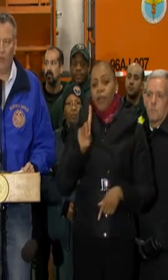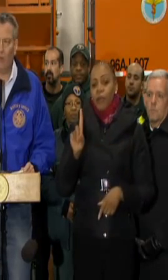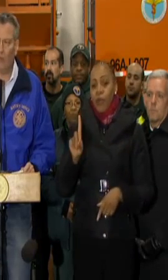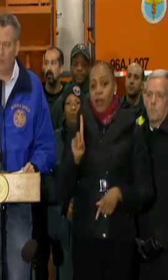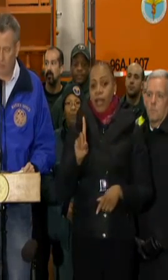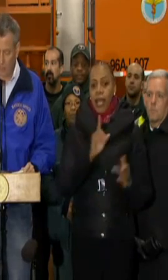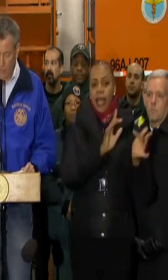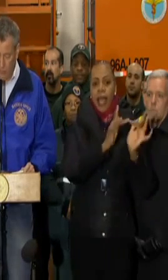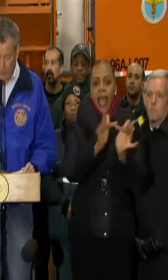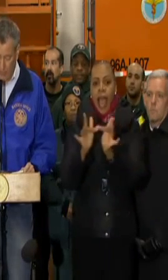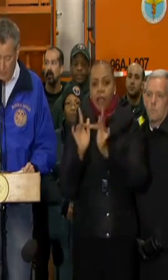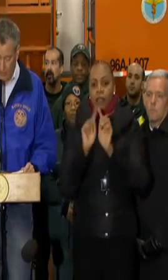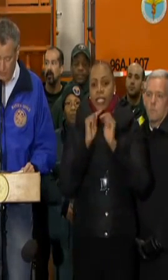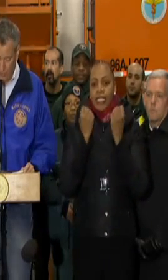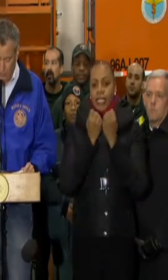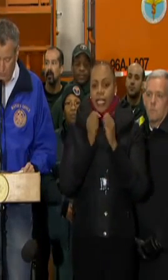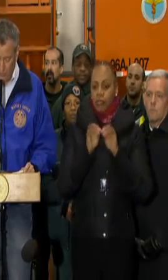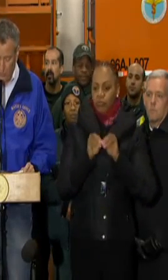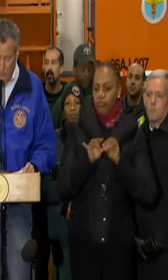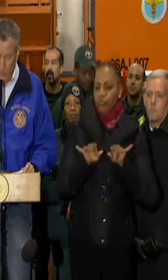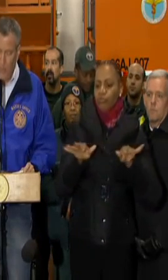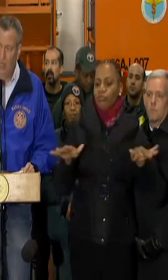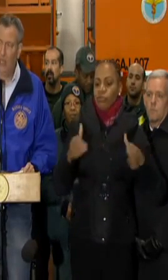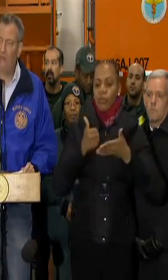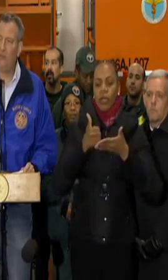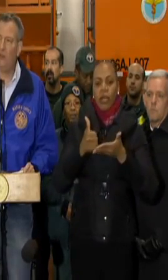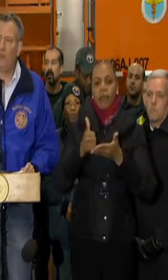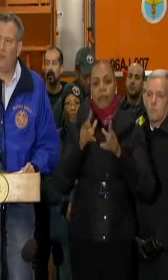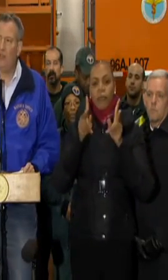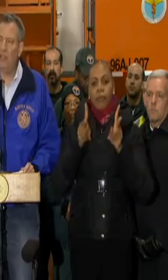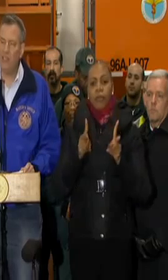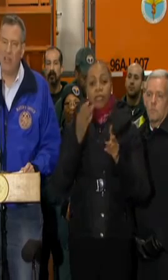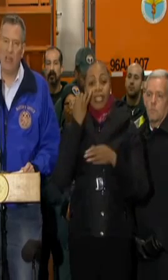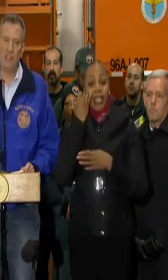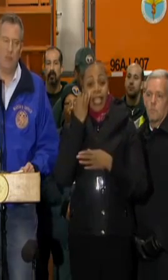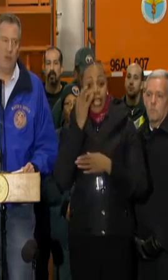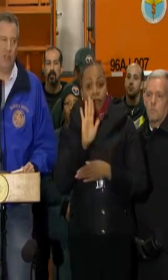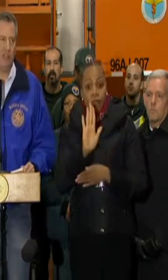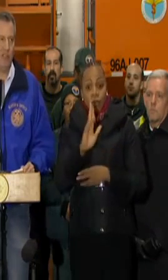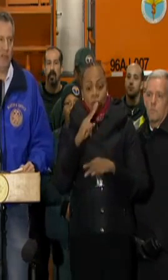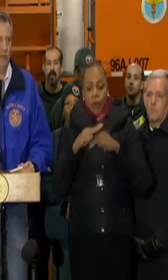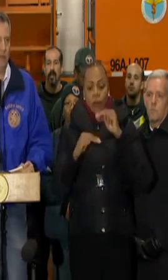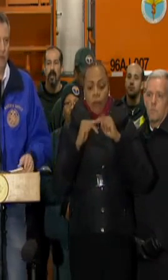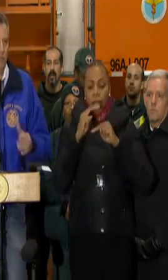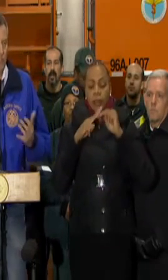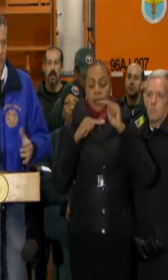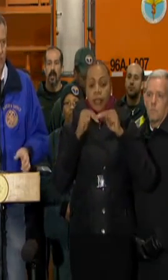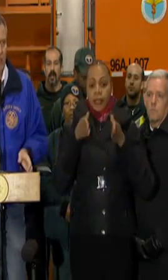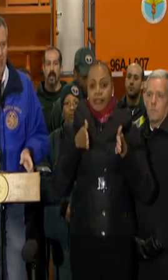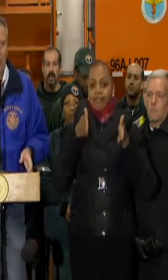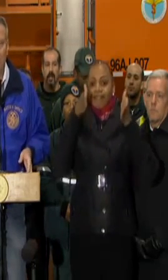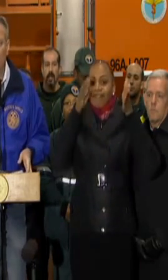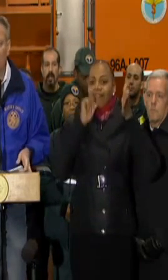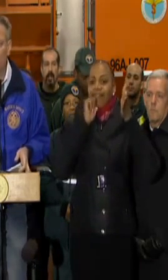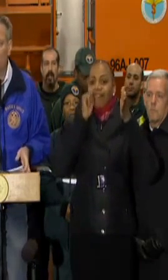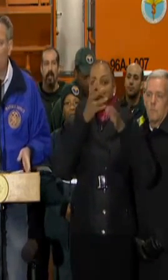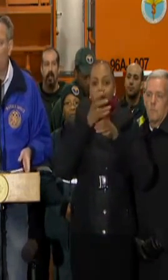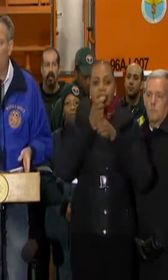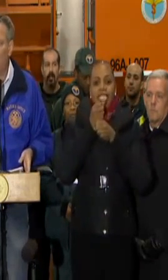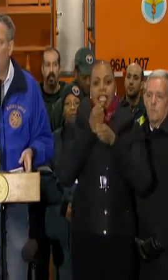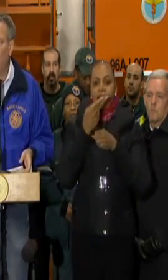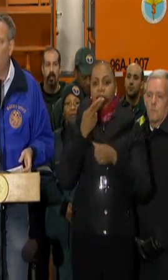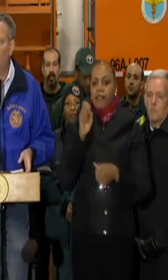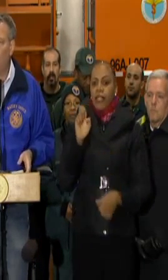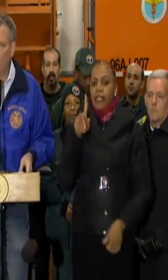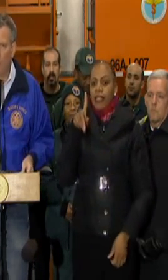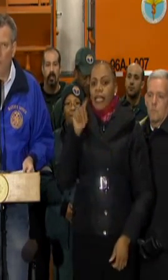will go out immediately to help that individual. If your building is not receiving the heat it deserves, if you're